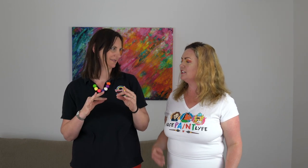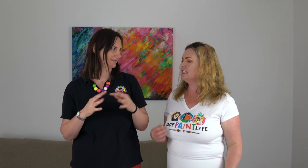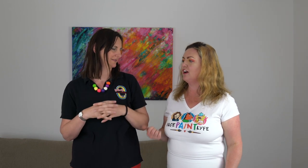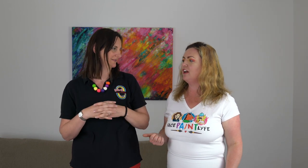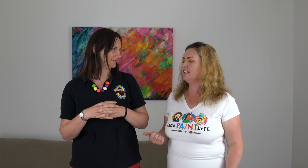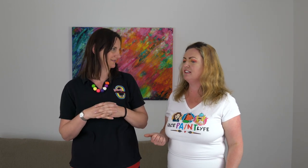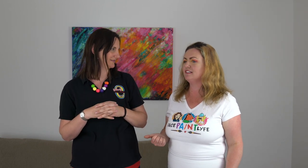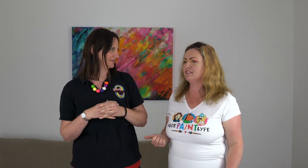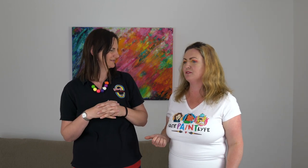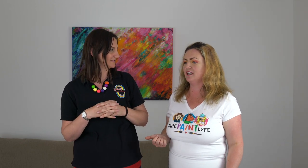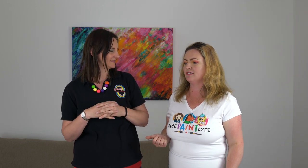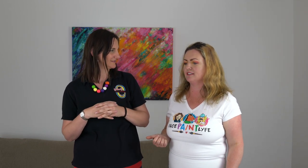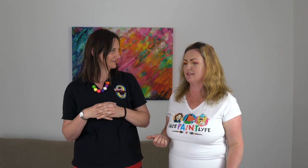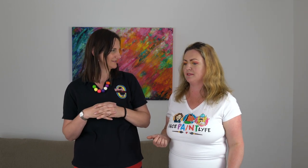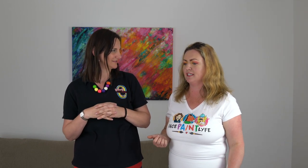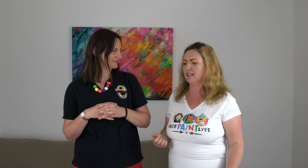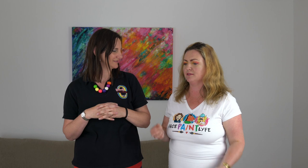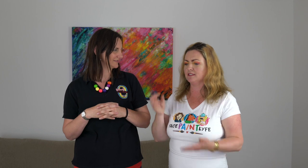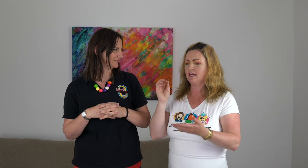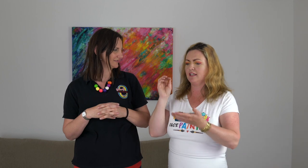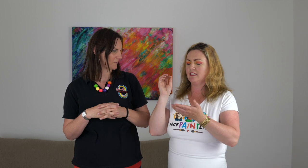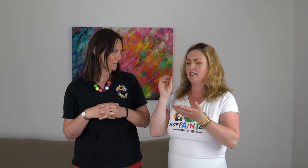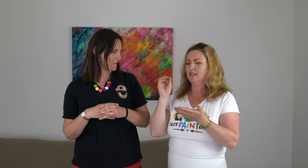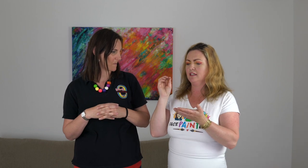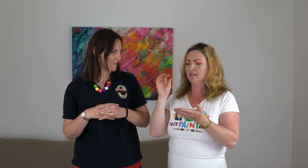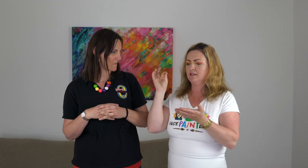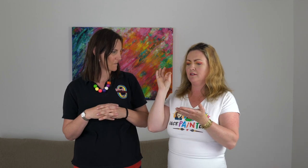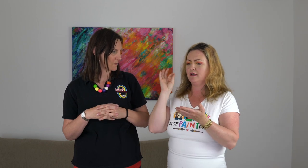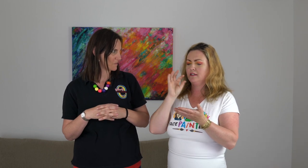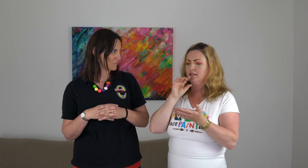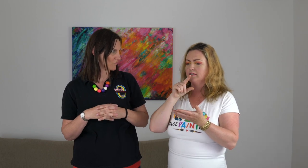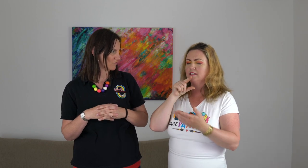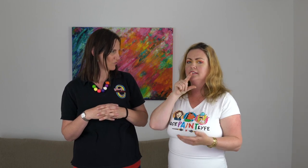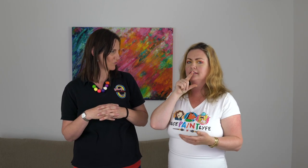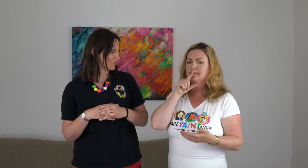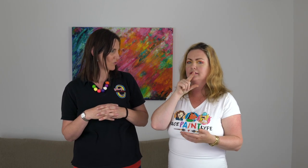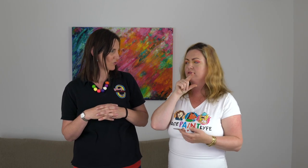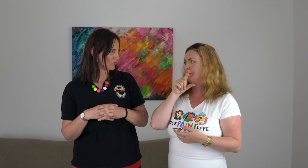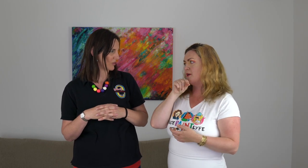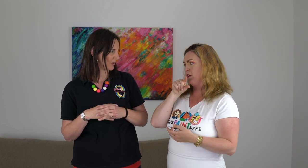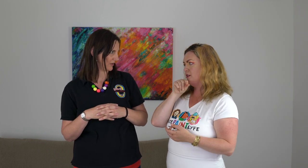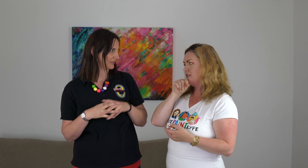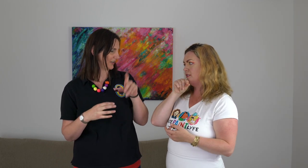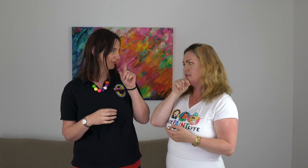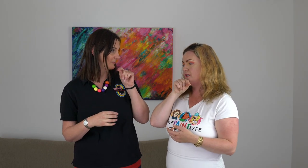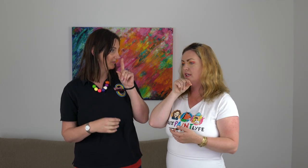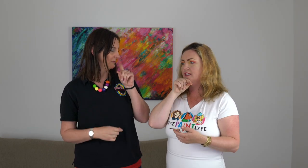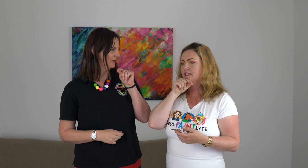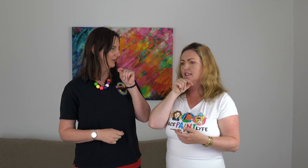actually, I think I saw that on something, and it was like, because this is bird. Yeah. And then